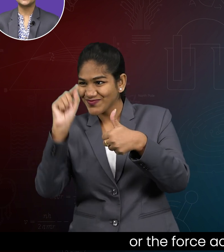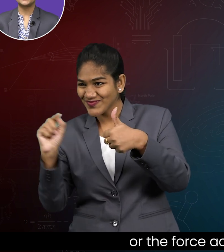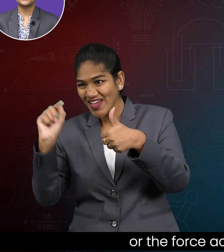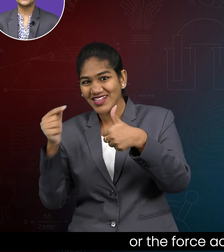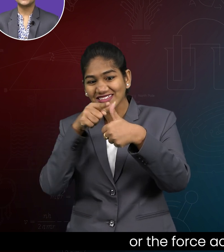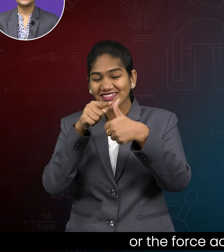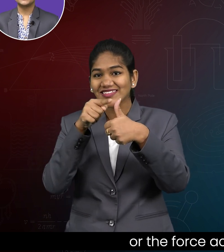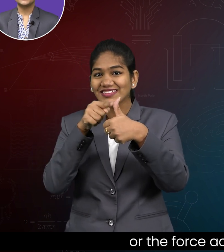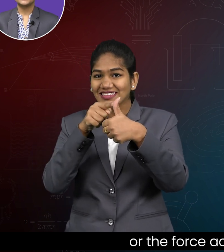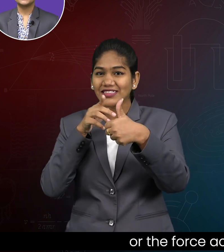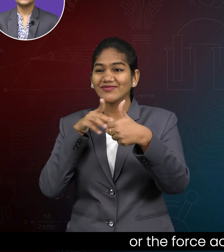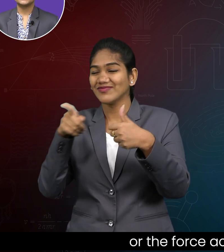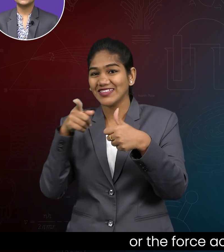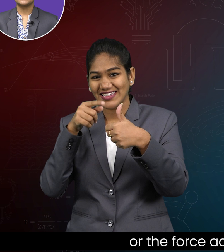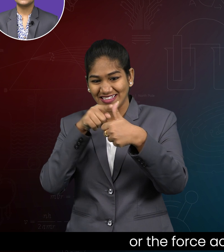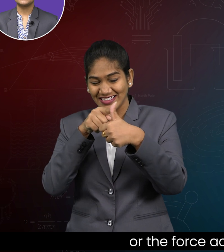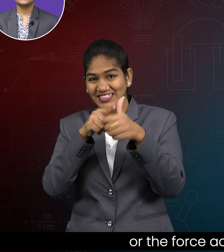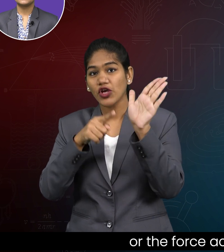conductor.